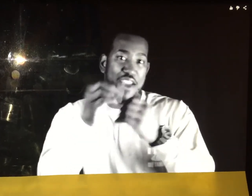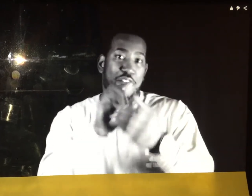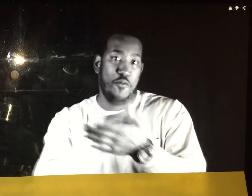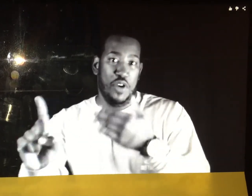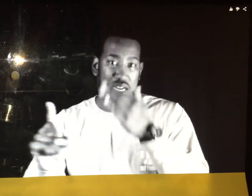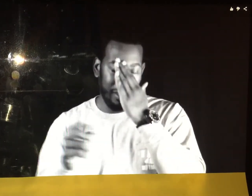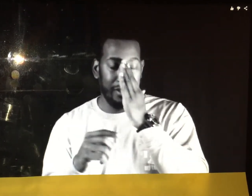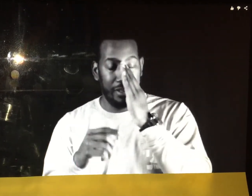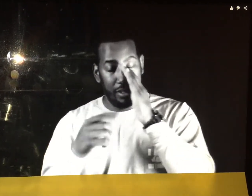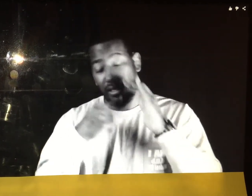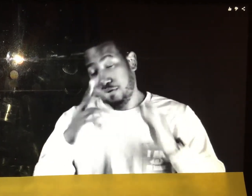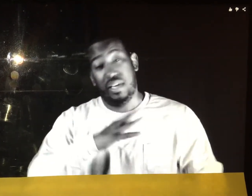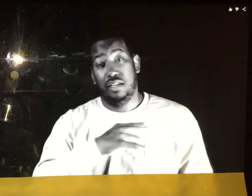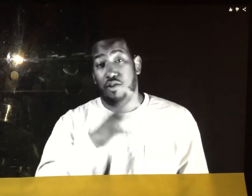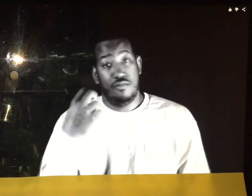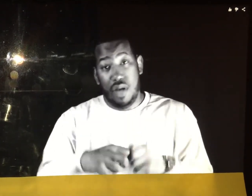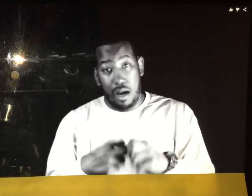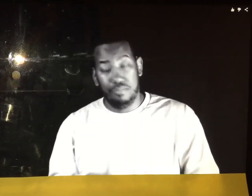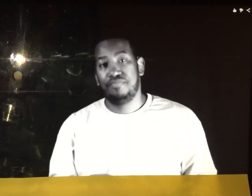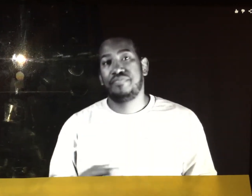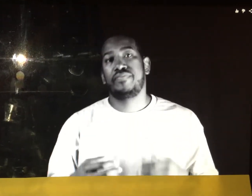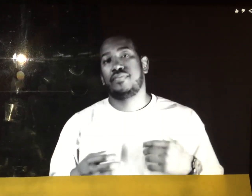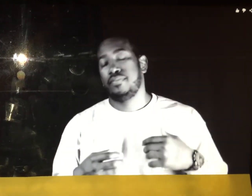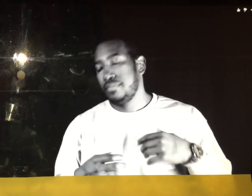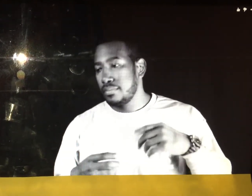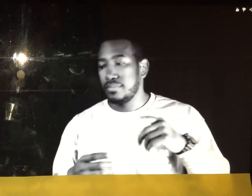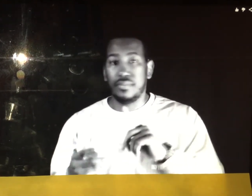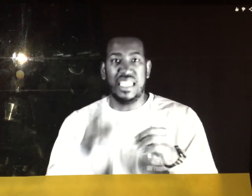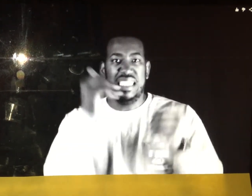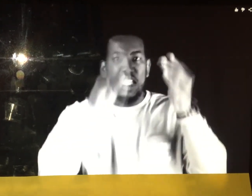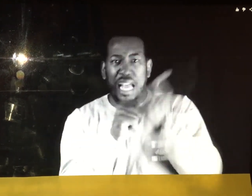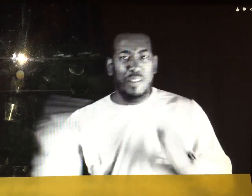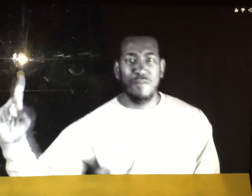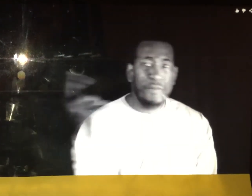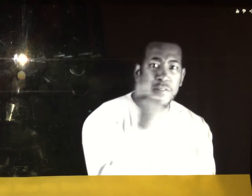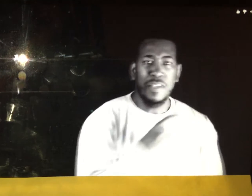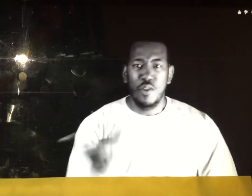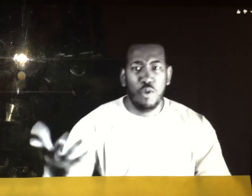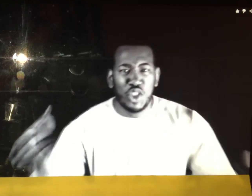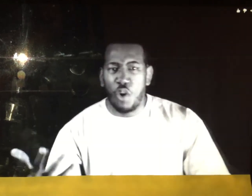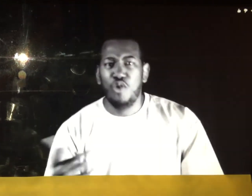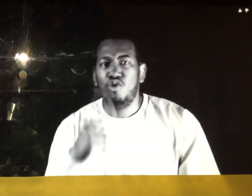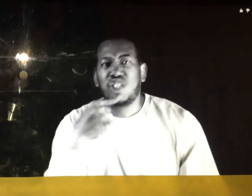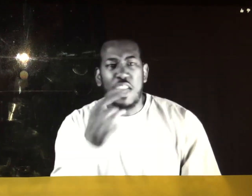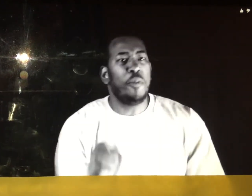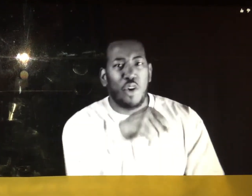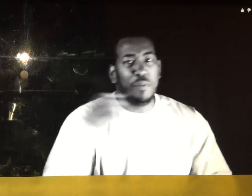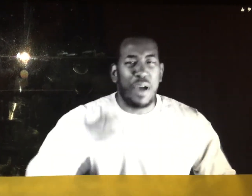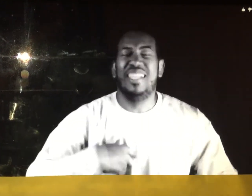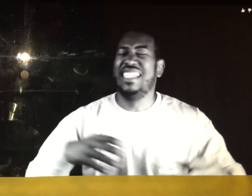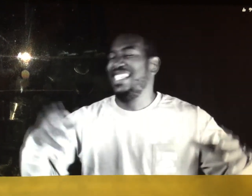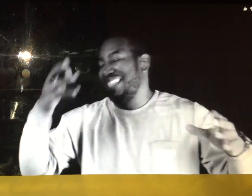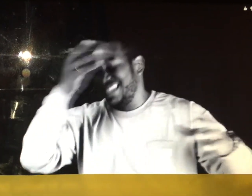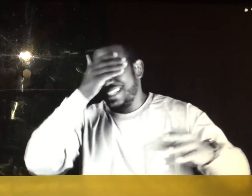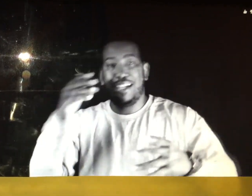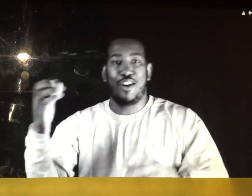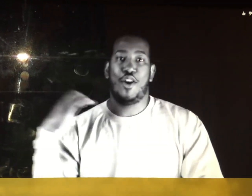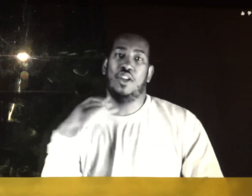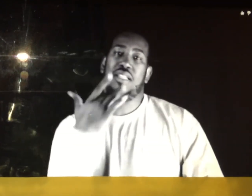sign, by the end of the week. And so I said, no problem. The teacher's aide came in and she said, what are you doing?